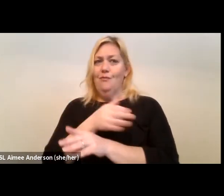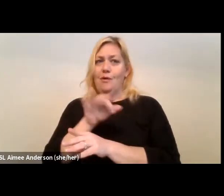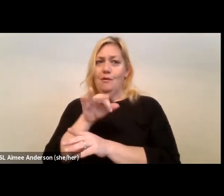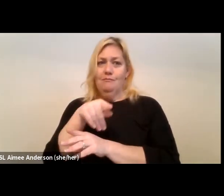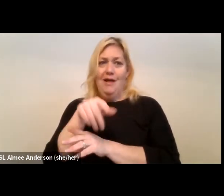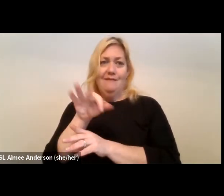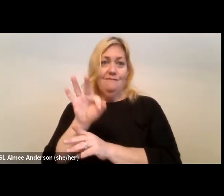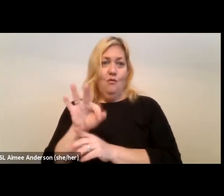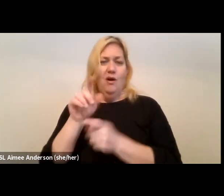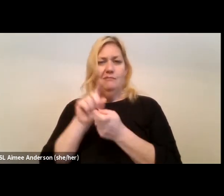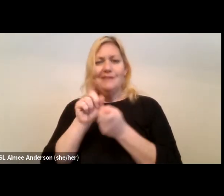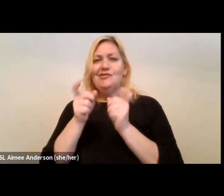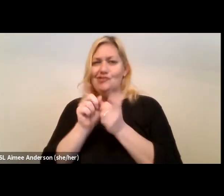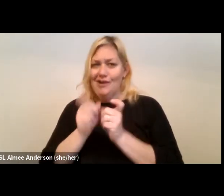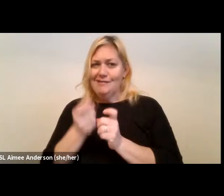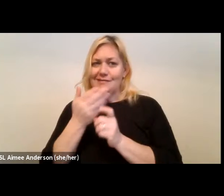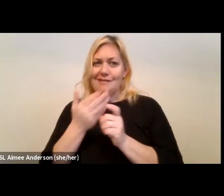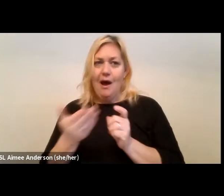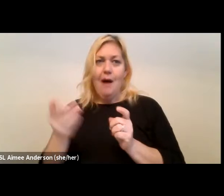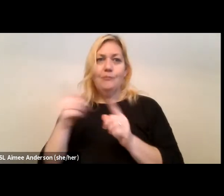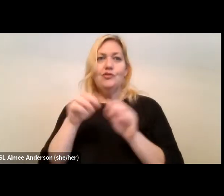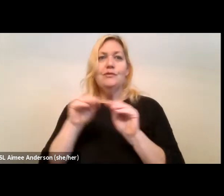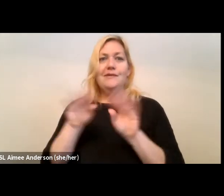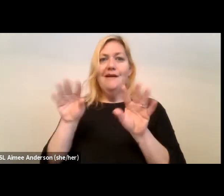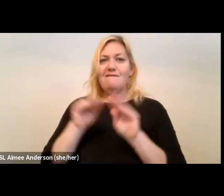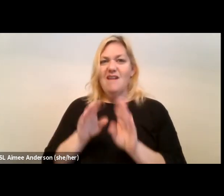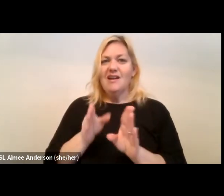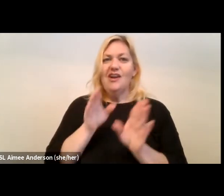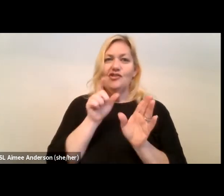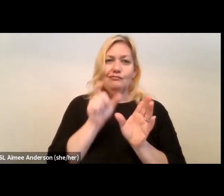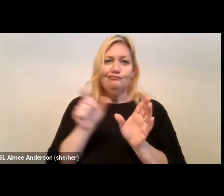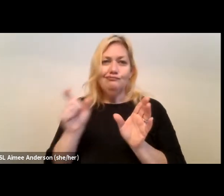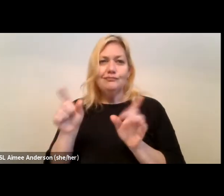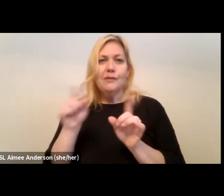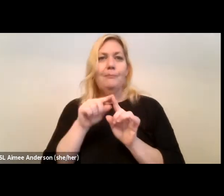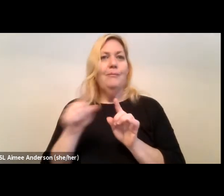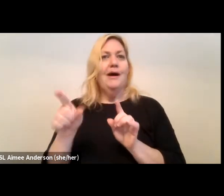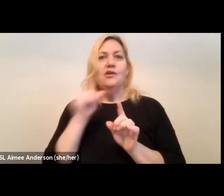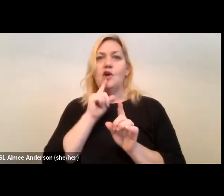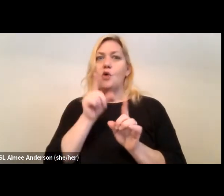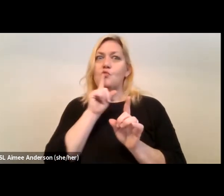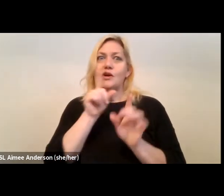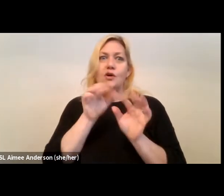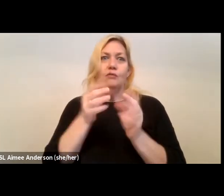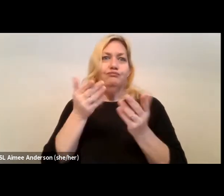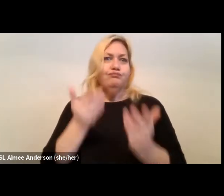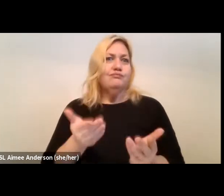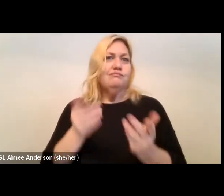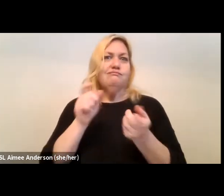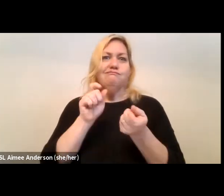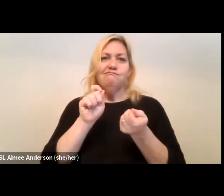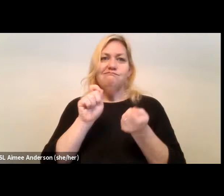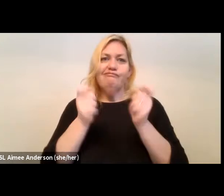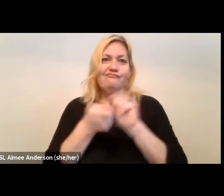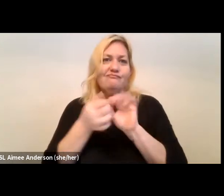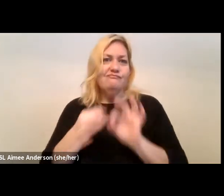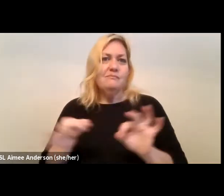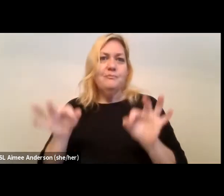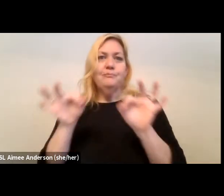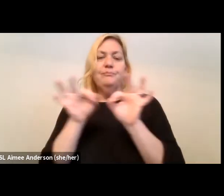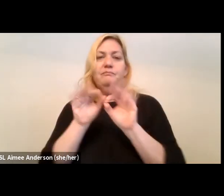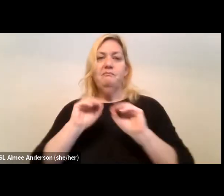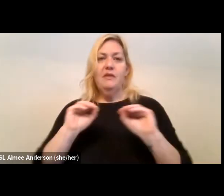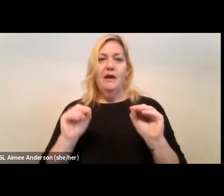Dates are changed, obviously, clarification here and there, but otherwise no substantive changes. And that's it